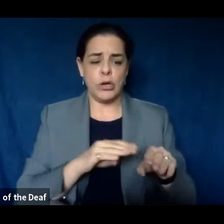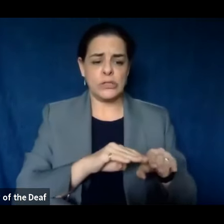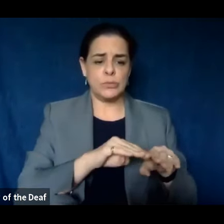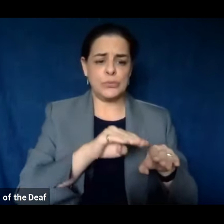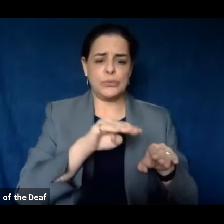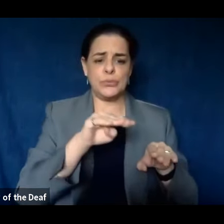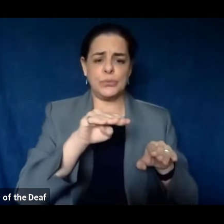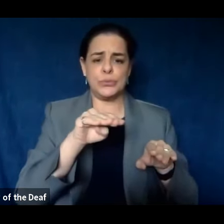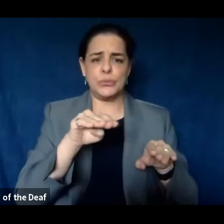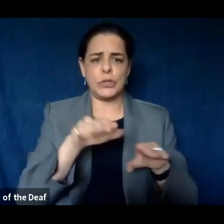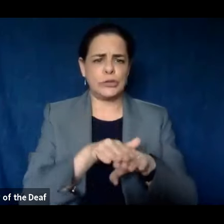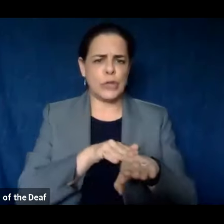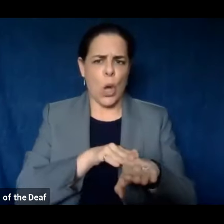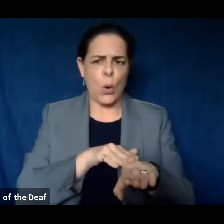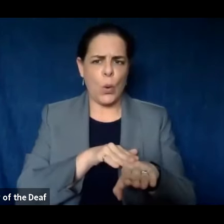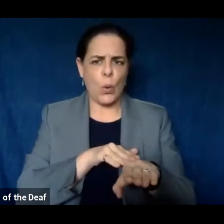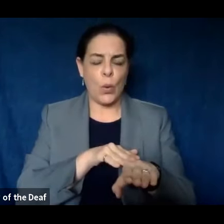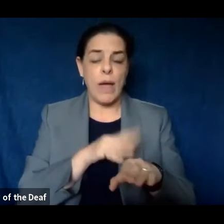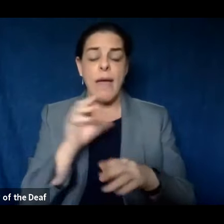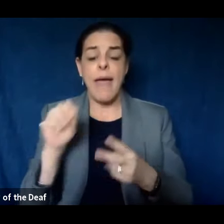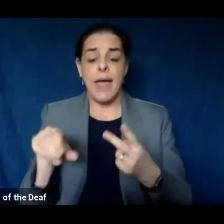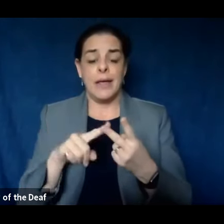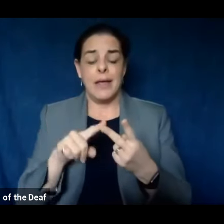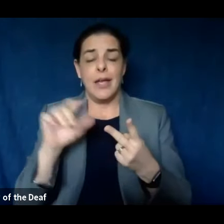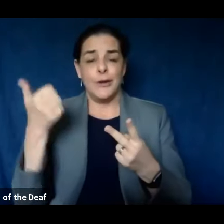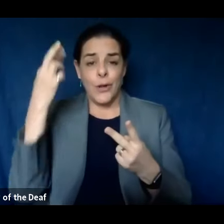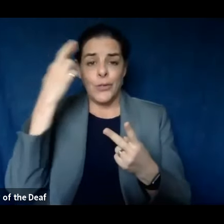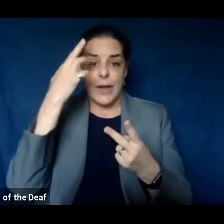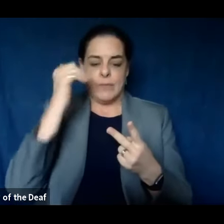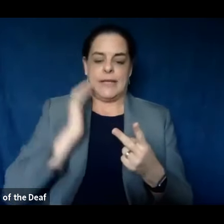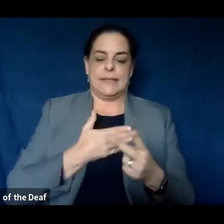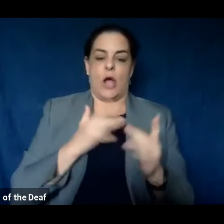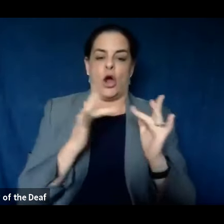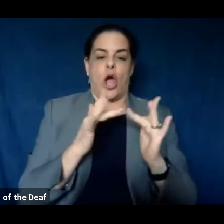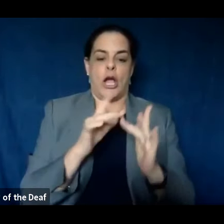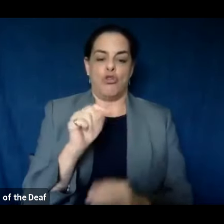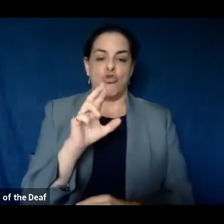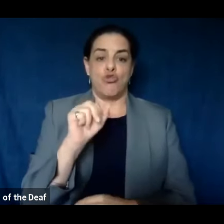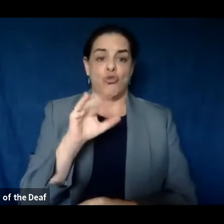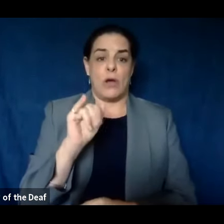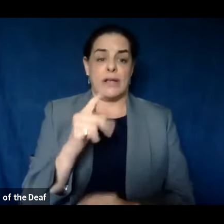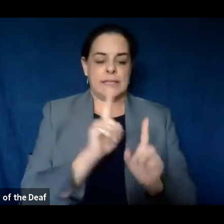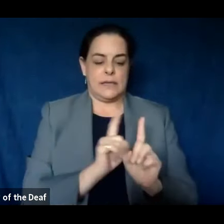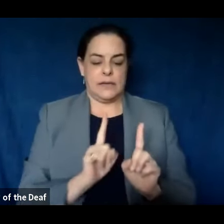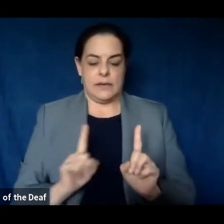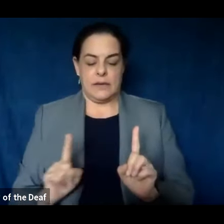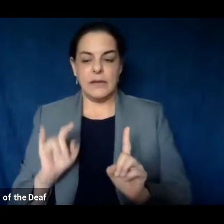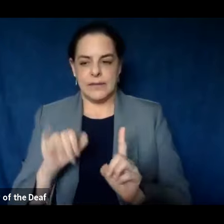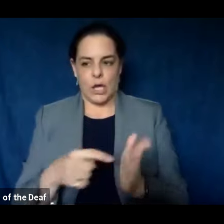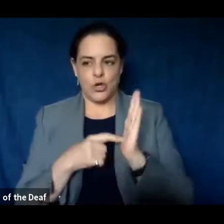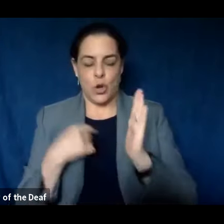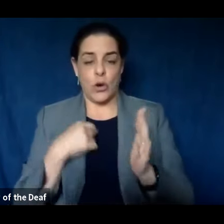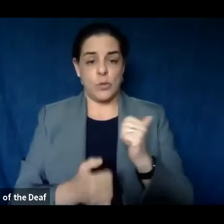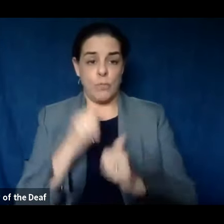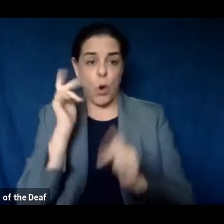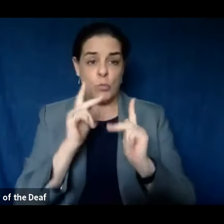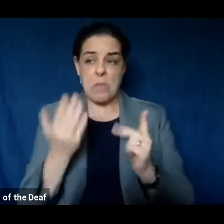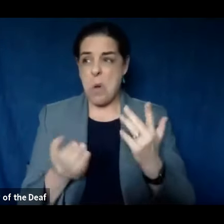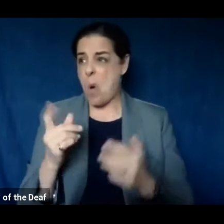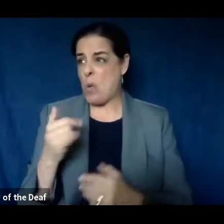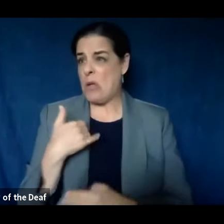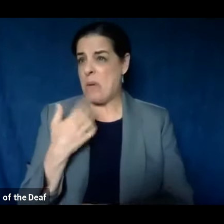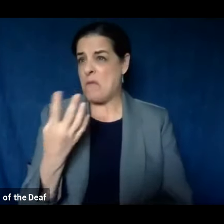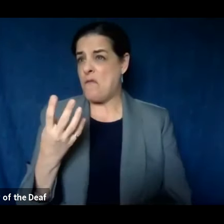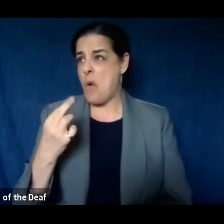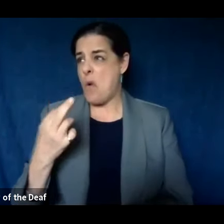County. And the other reason we know that is because our contact tracing showed us that most people only had 4 or 5 contacts, which